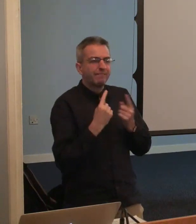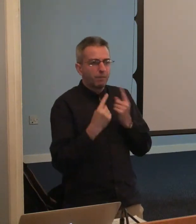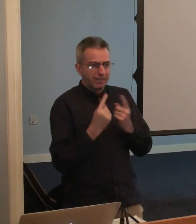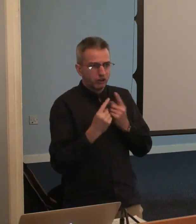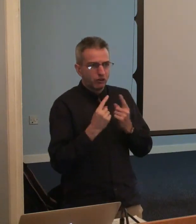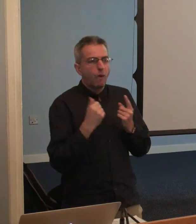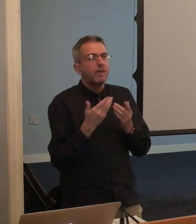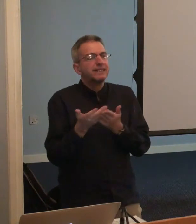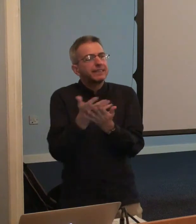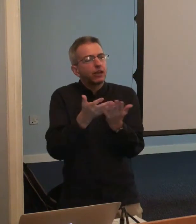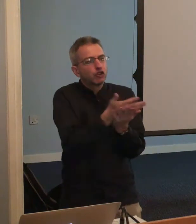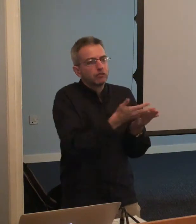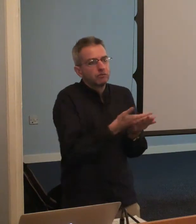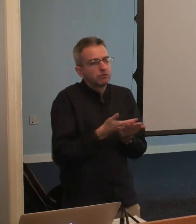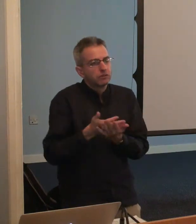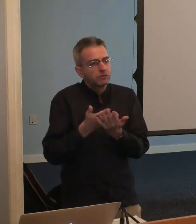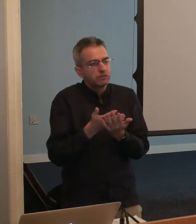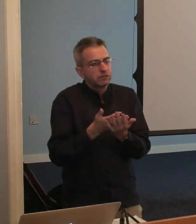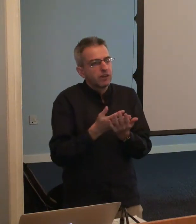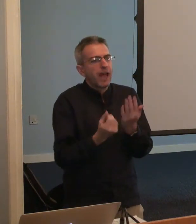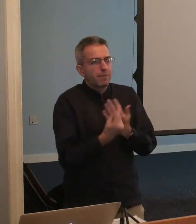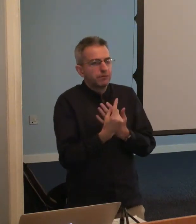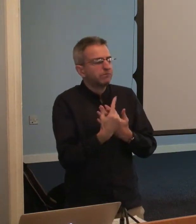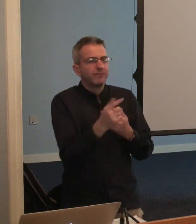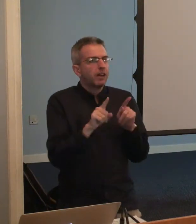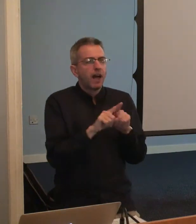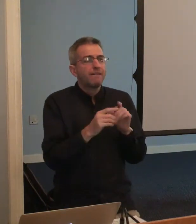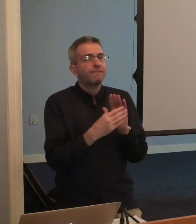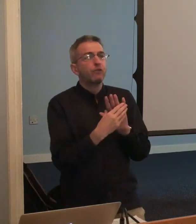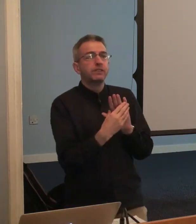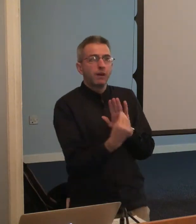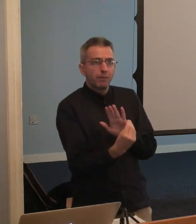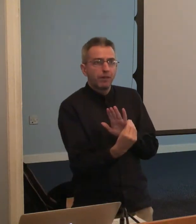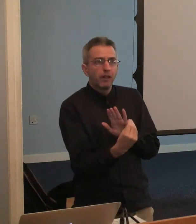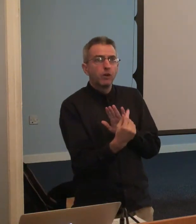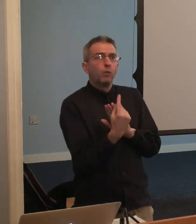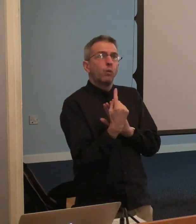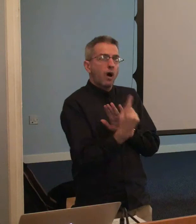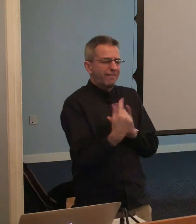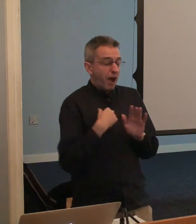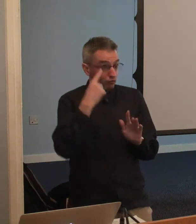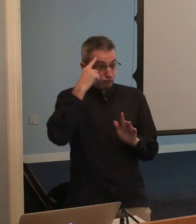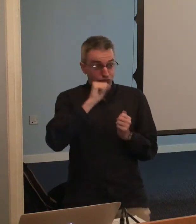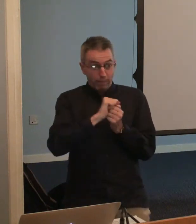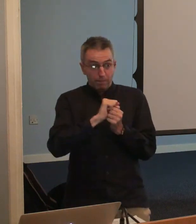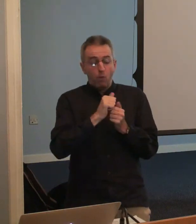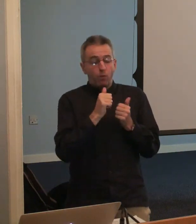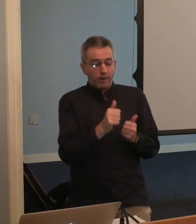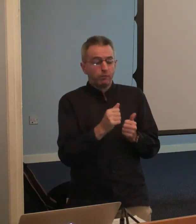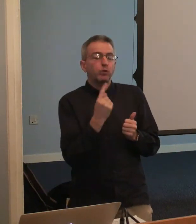The website that I showed you in the first slide has more detailed information about the discussion groups. So